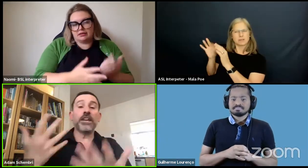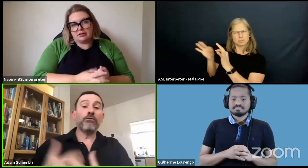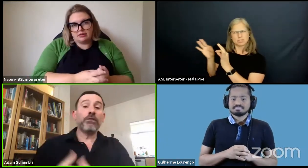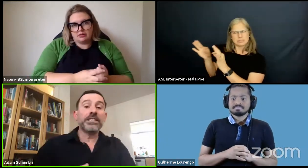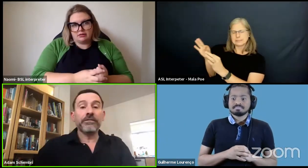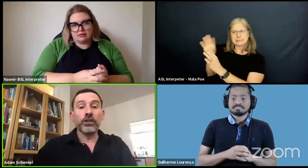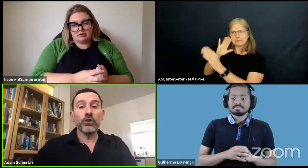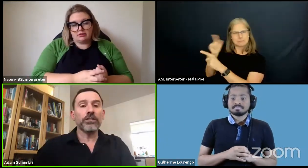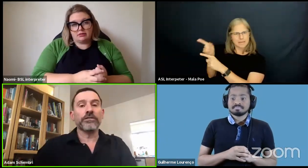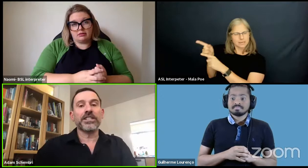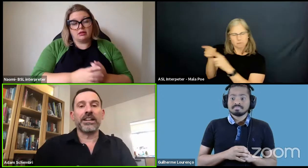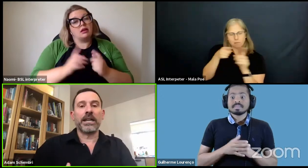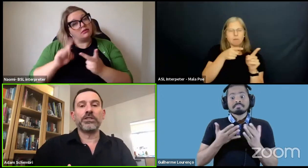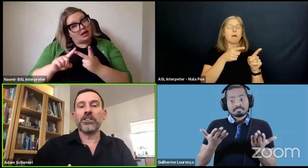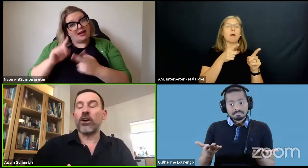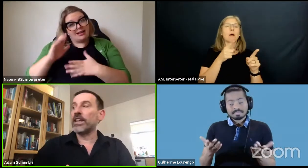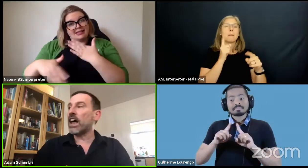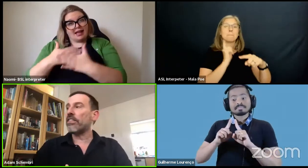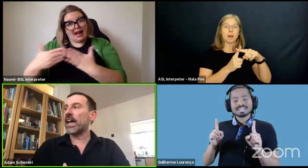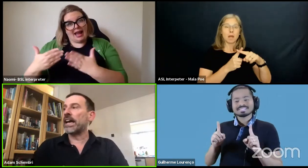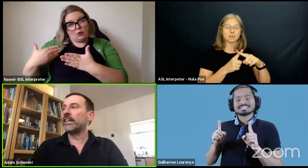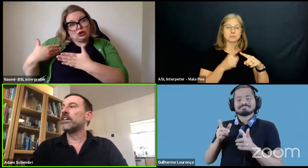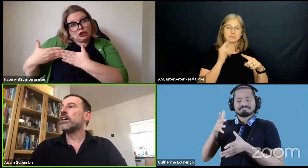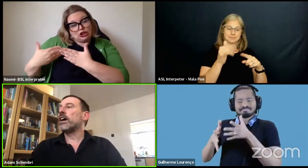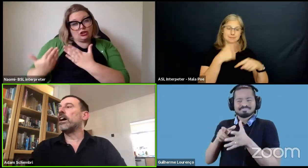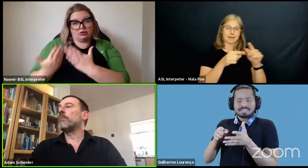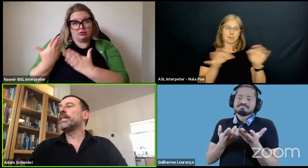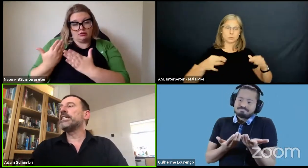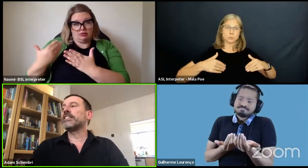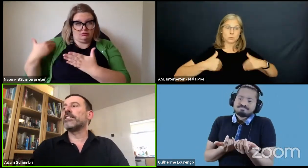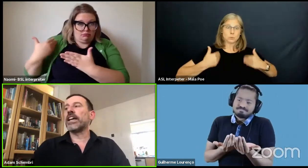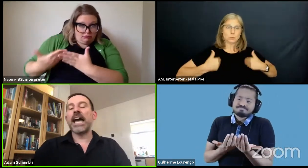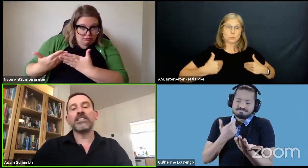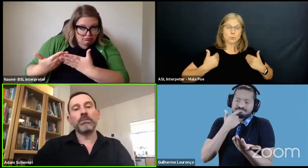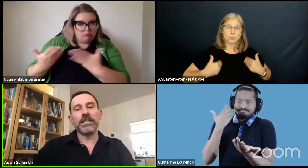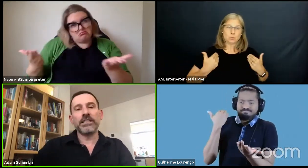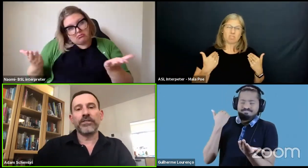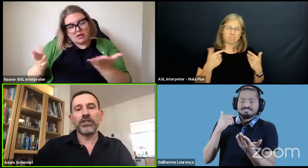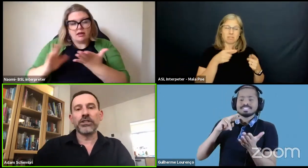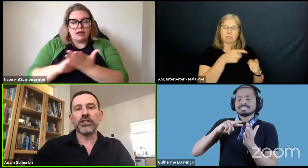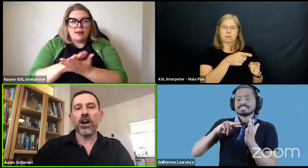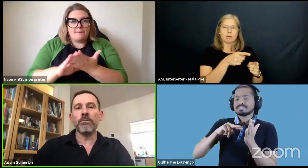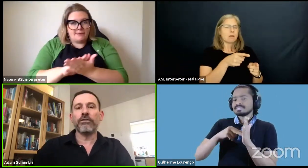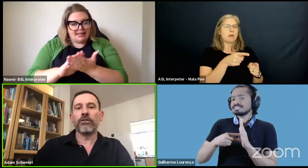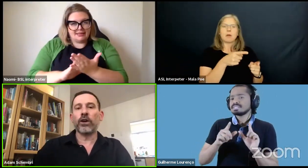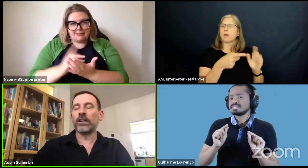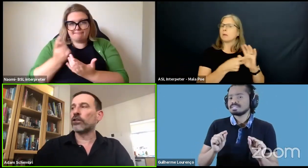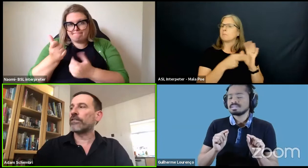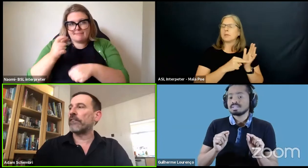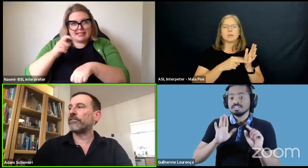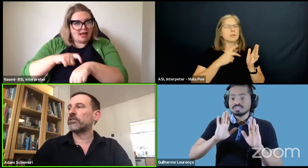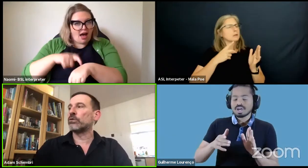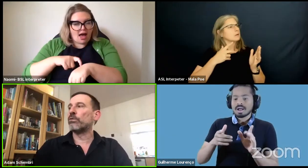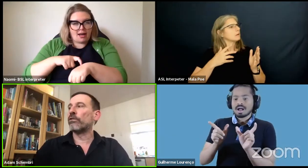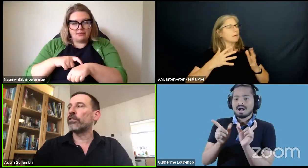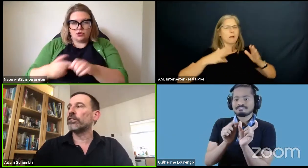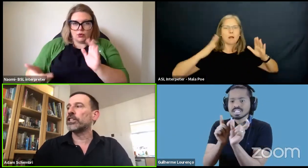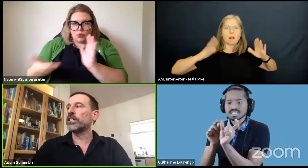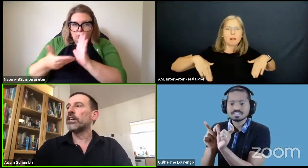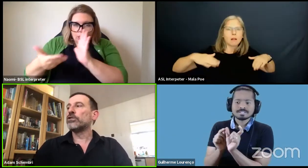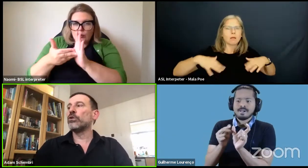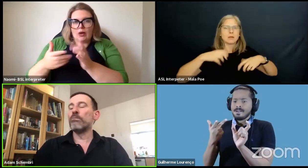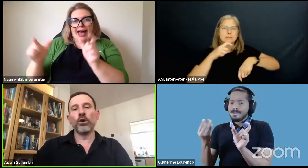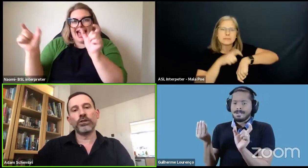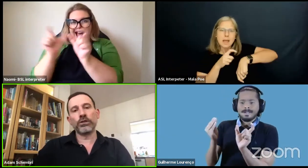And yet the relative youth of sign languages, on the other hand, means that there hasn't been sufficient time for a lot of affixal